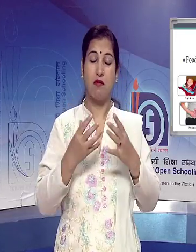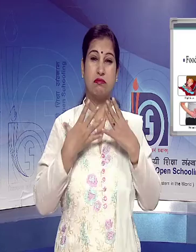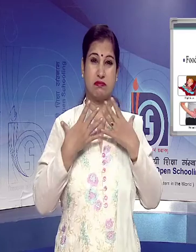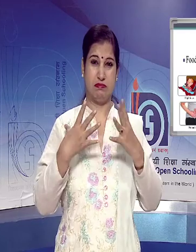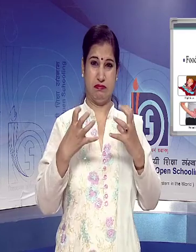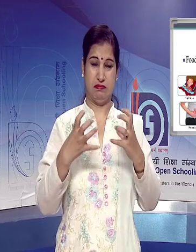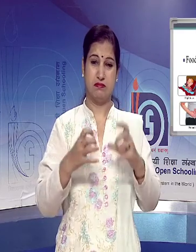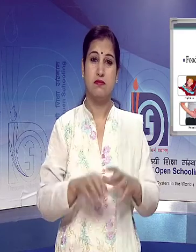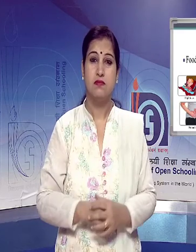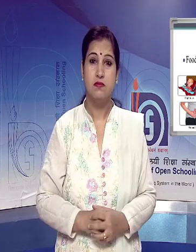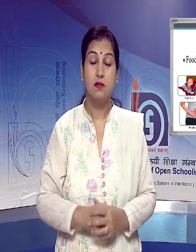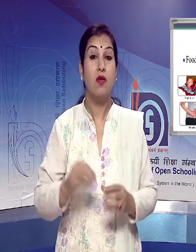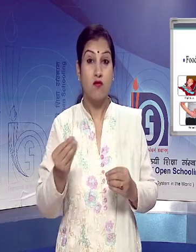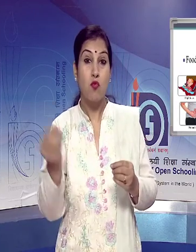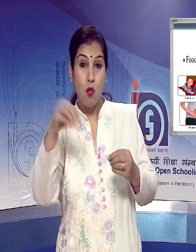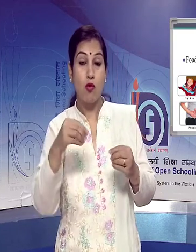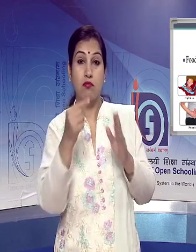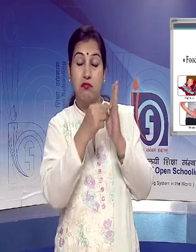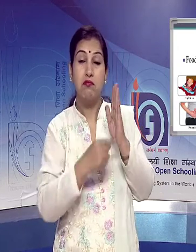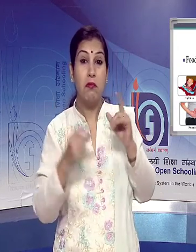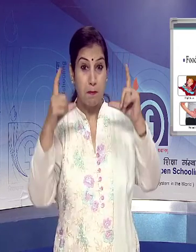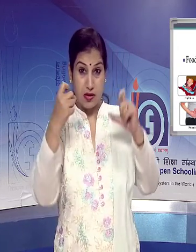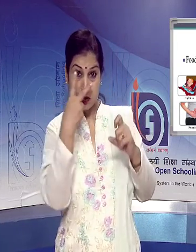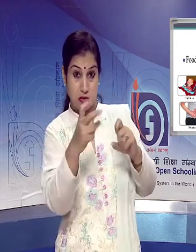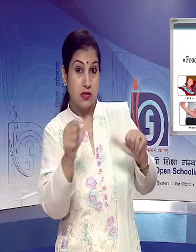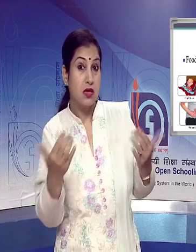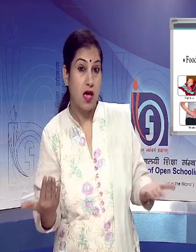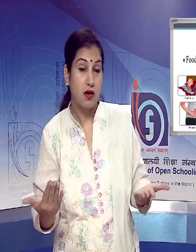Some other symptoms you can see in the picture: high fever,